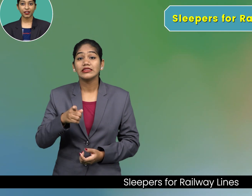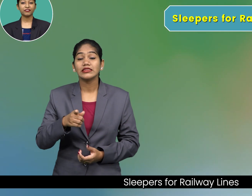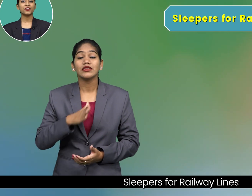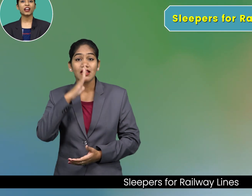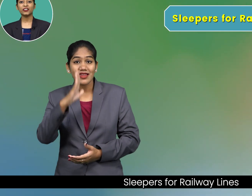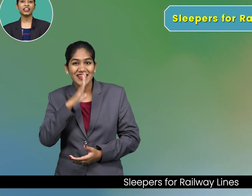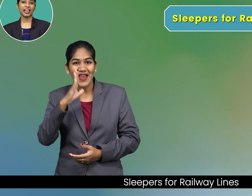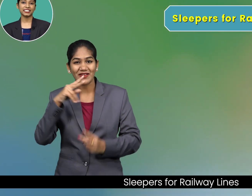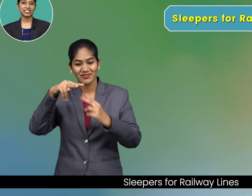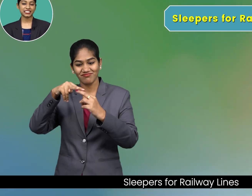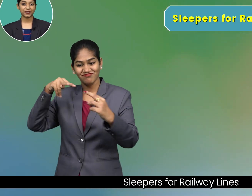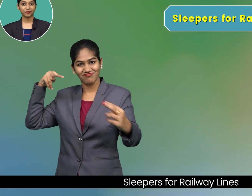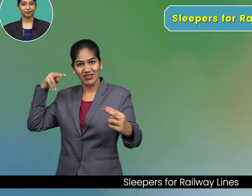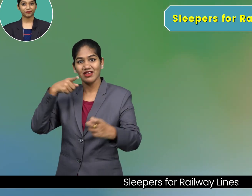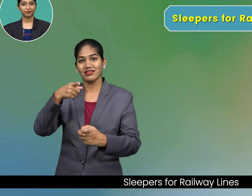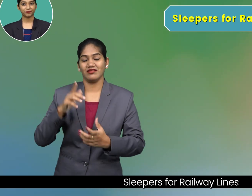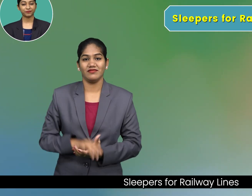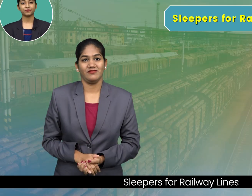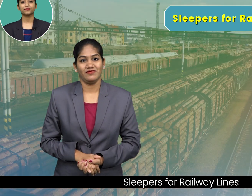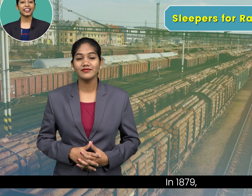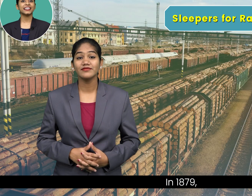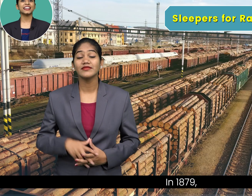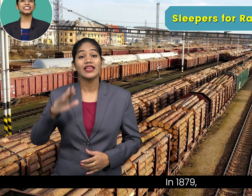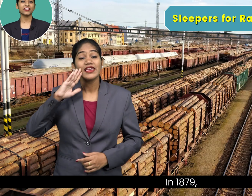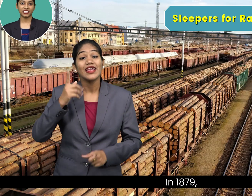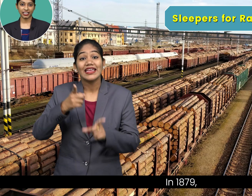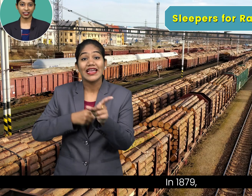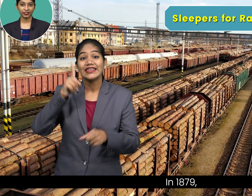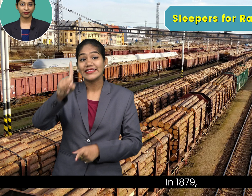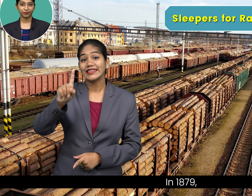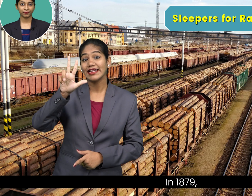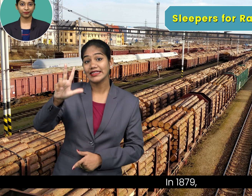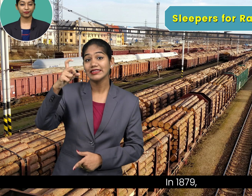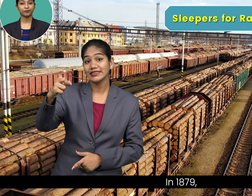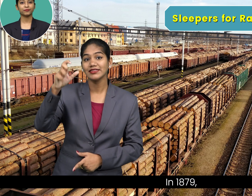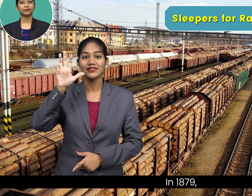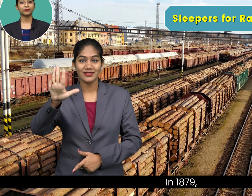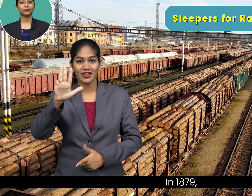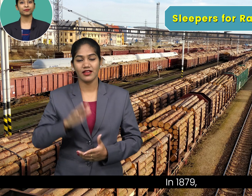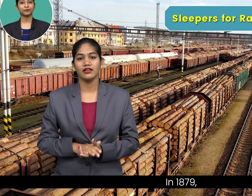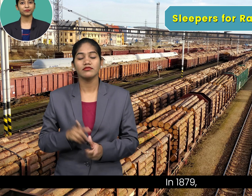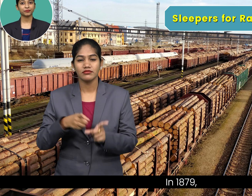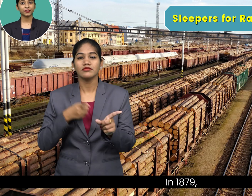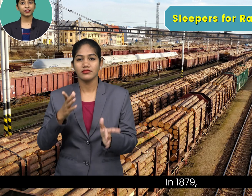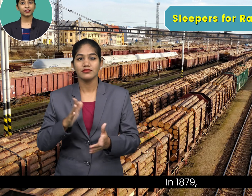Sleepers for railway lines. In 1879,